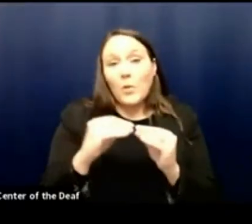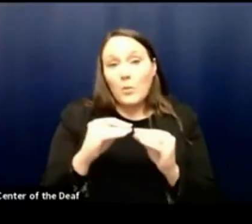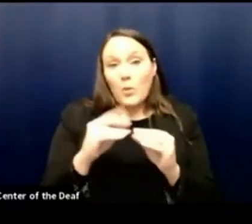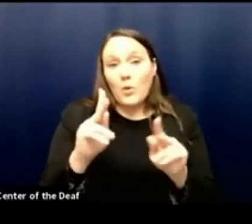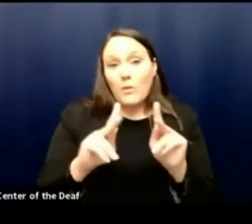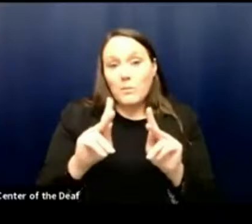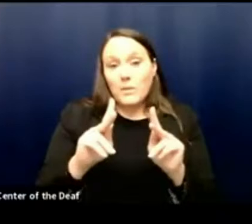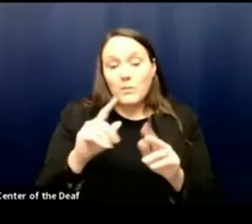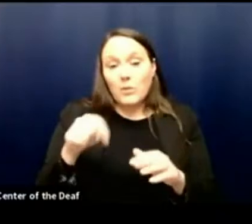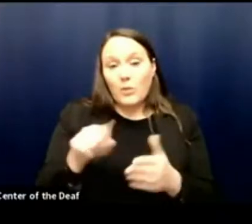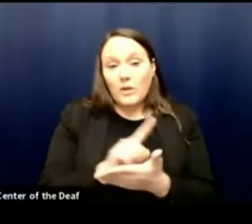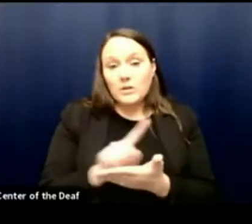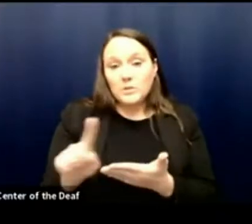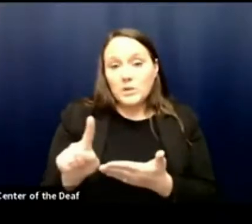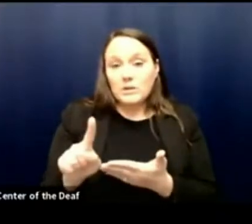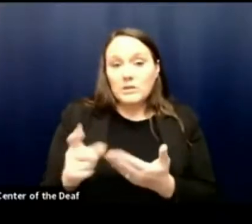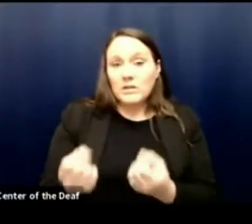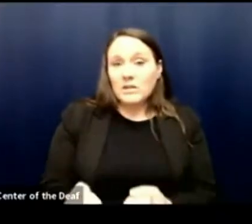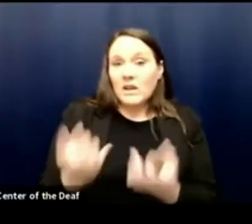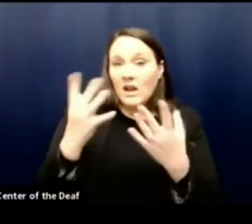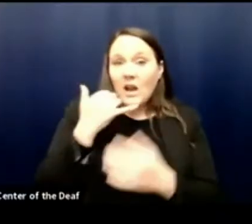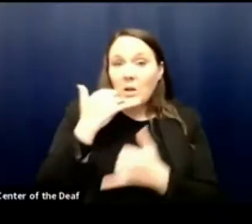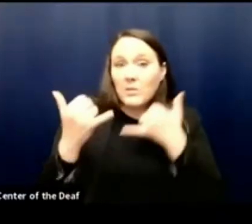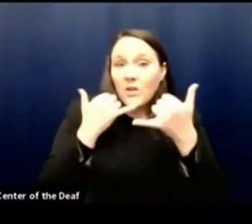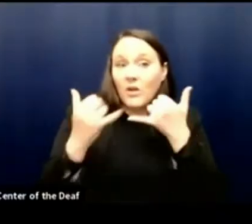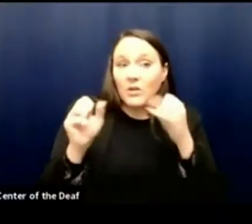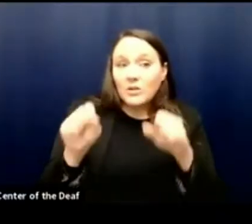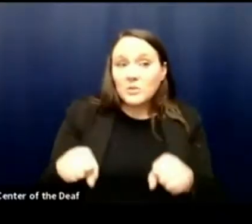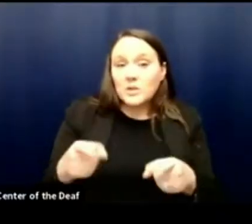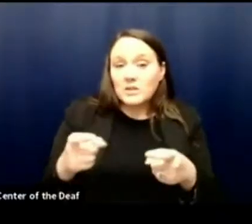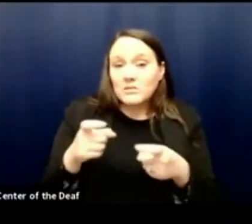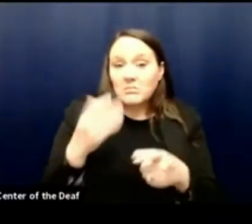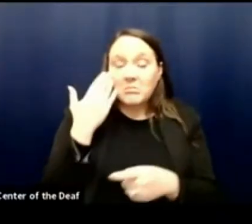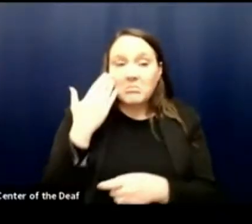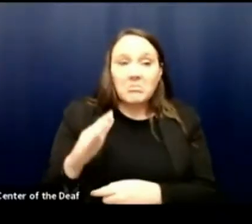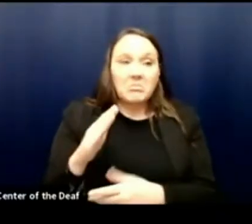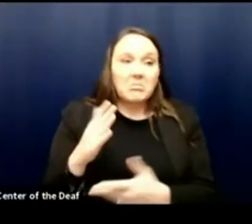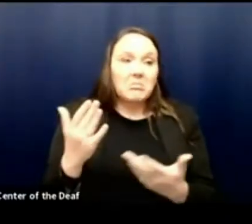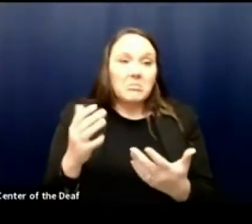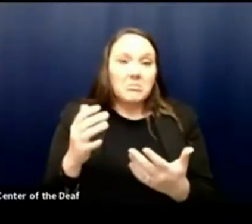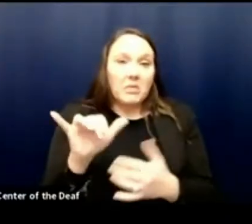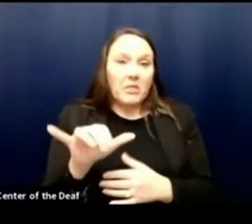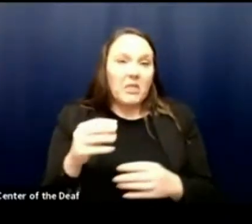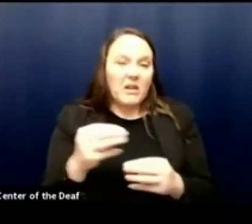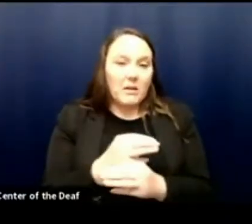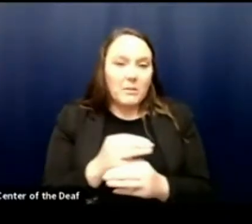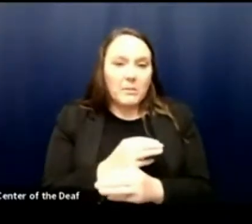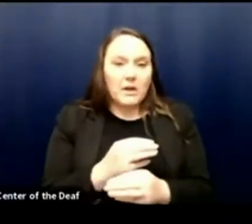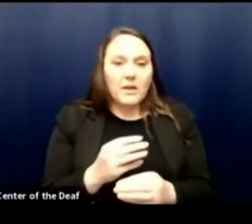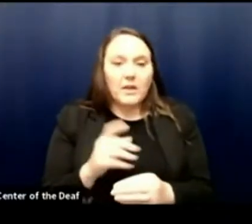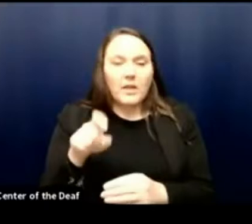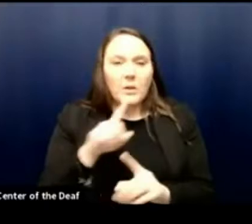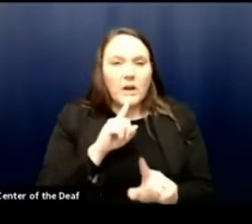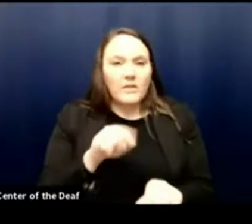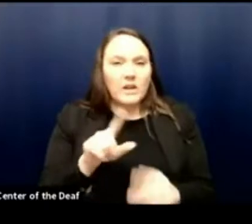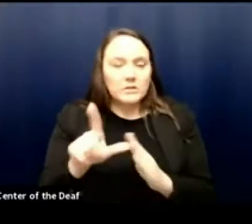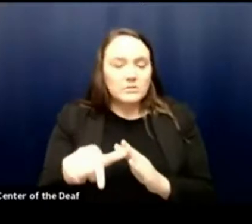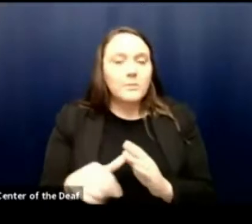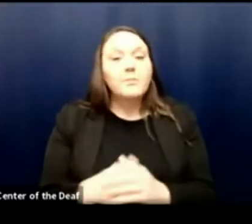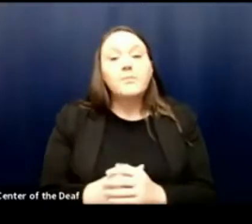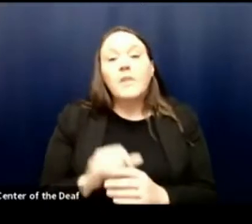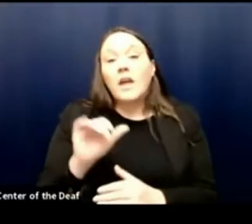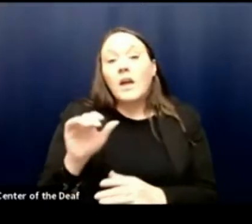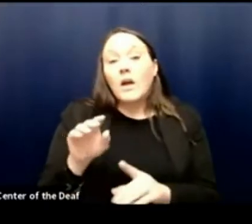And how many calls? I don't know. Back on that. Yeah, we'll have to get back to you on the how many calls we can take. And just as a note on that